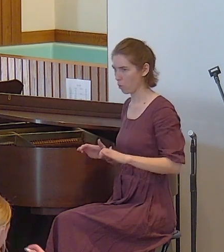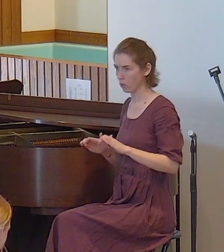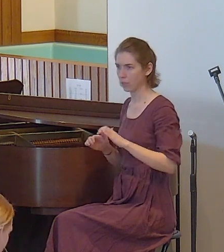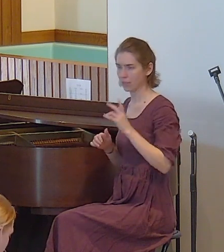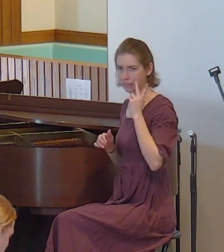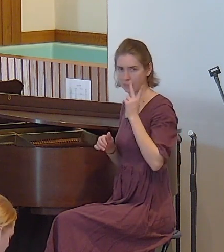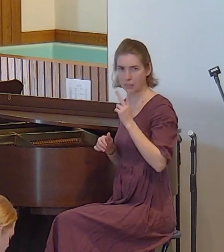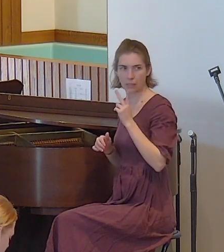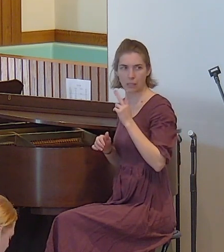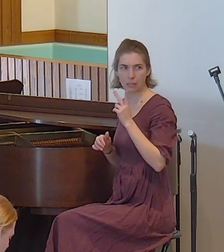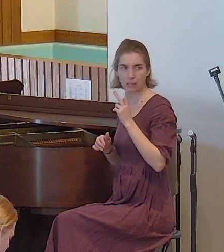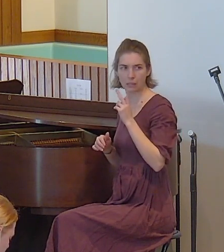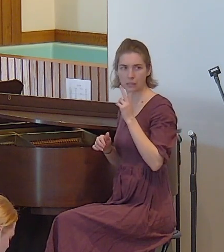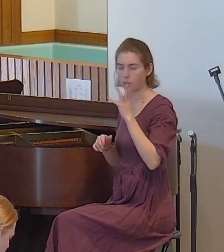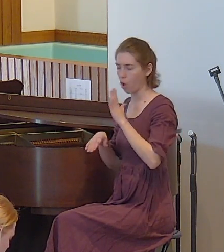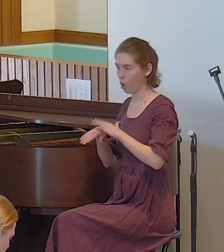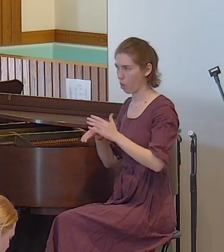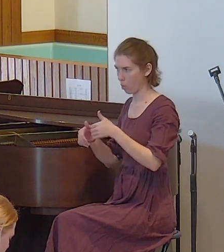this, sits on the throne.